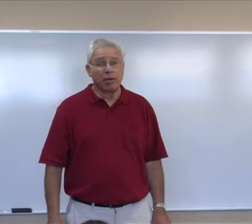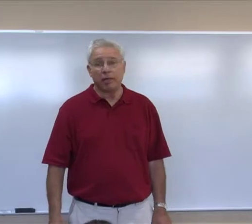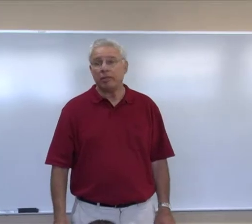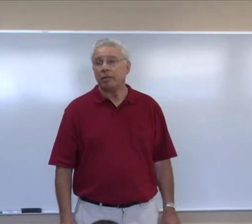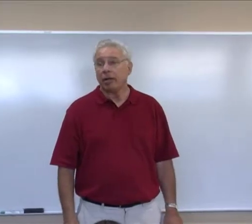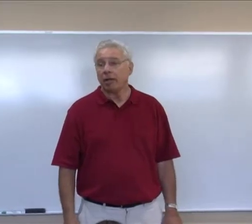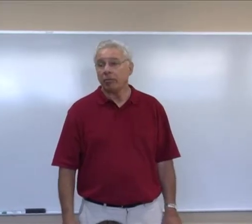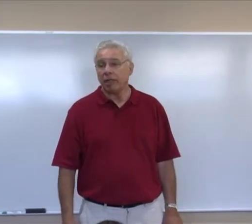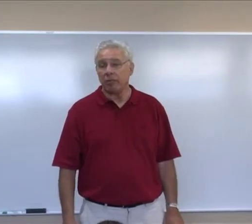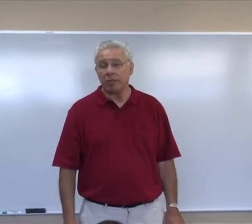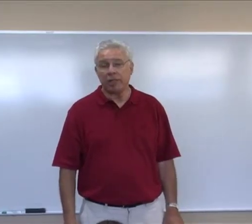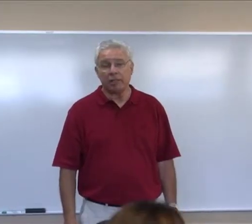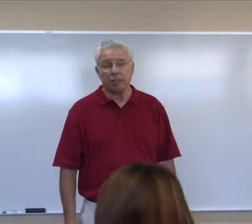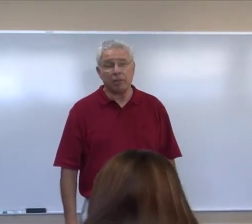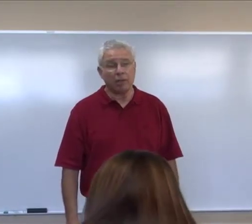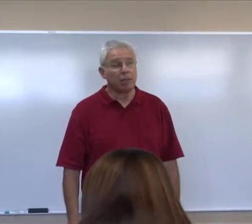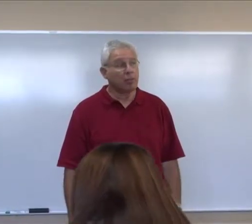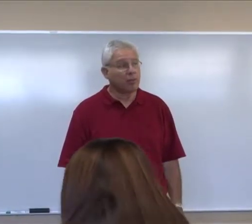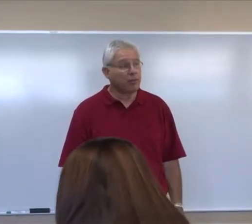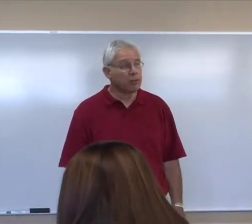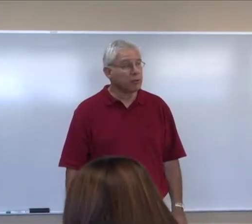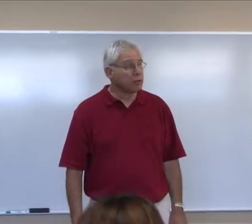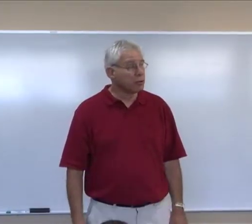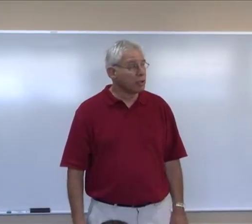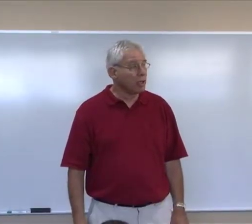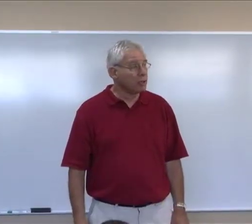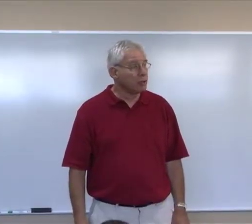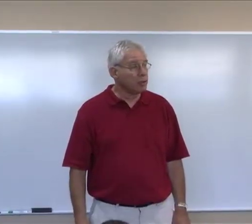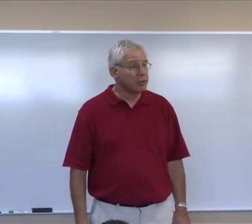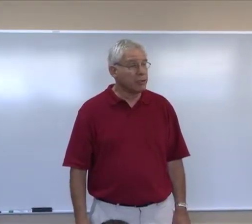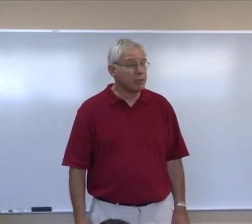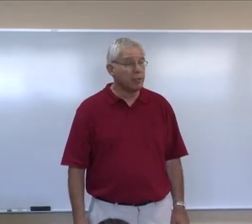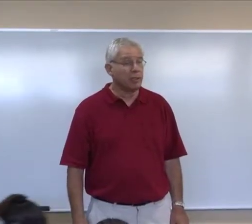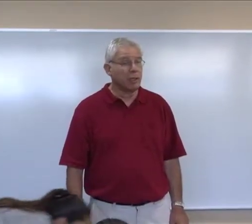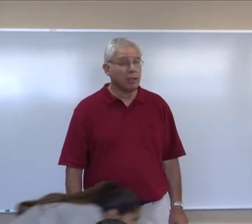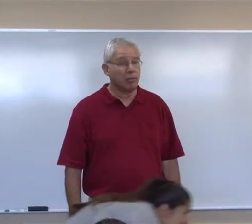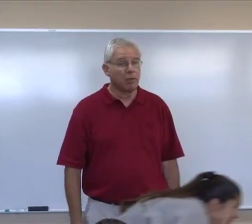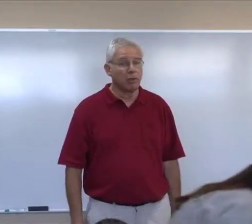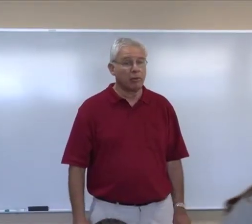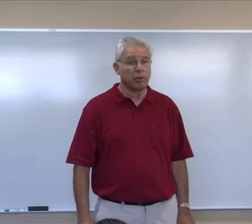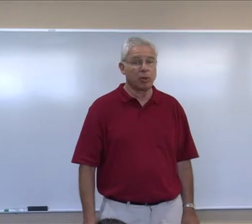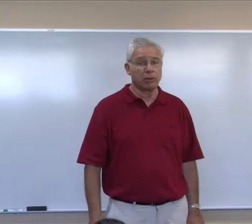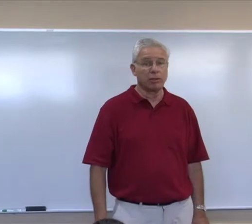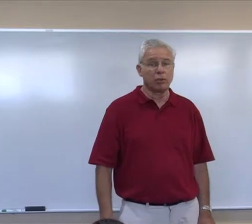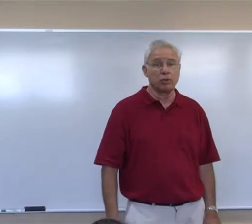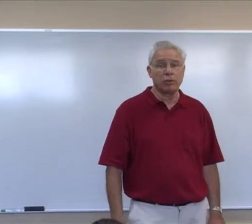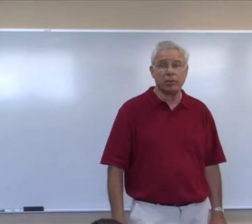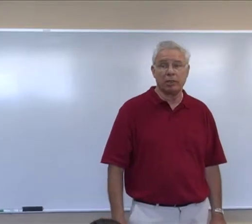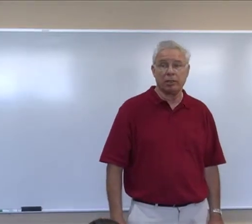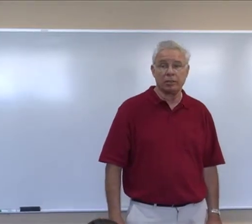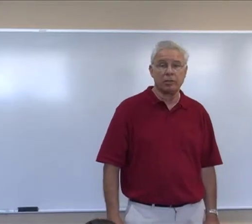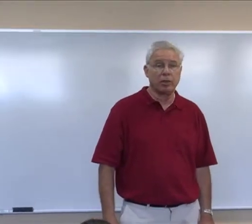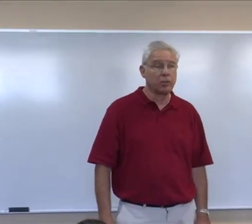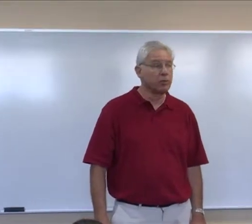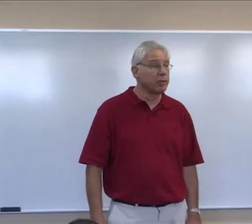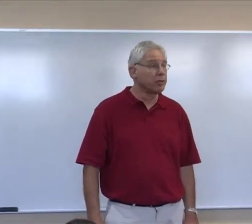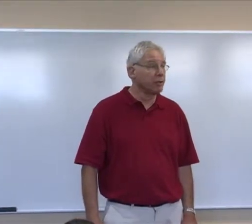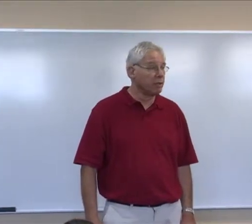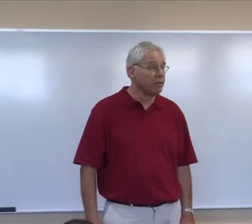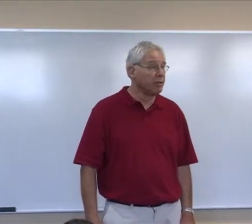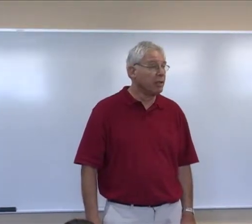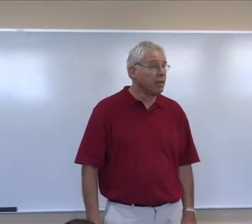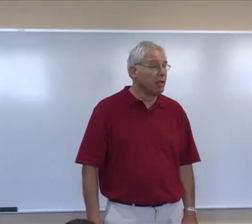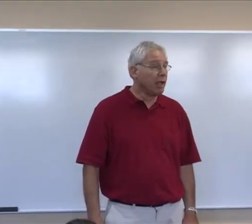Okay, hello everybody. My name is Dan Gilbart, and I'm a professor of sociology at BCC and a member of the Multicultural Committee that's sponsoring